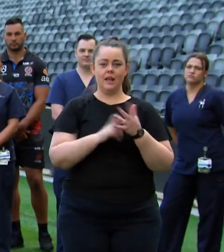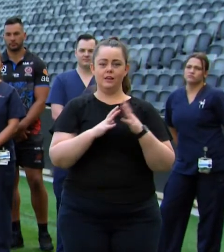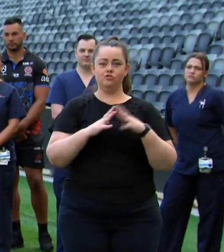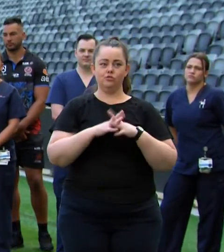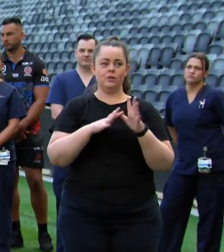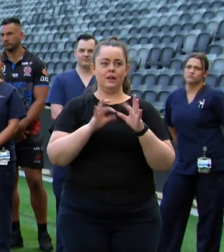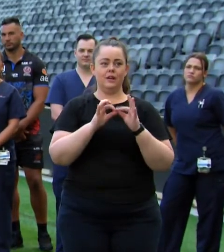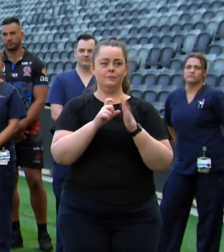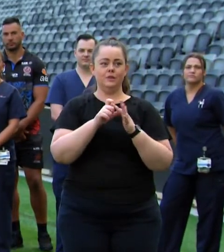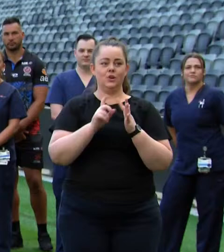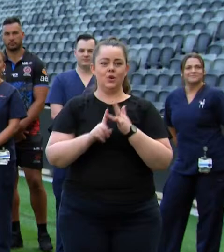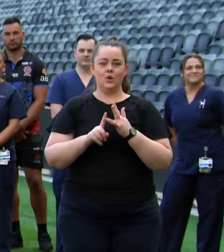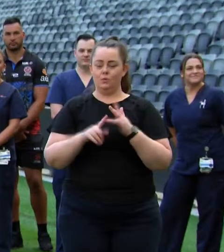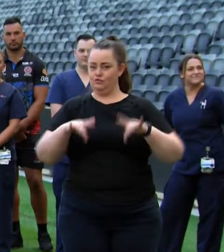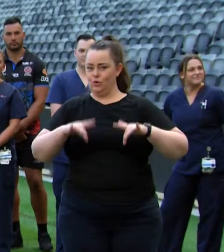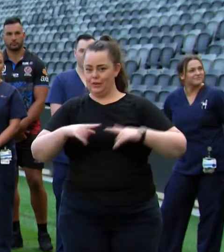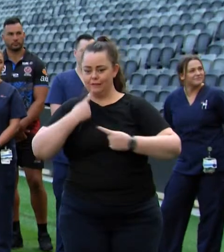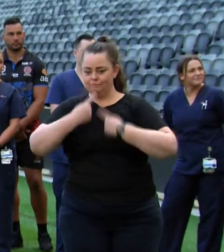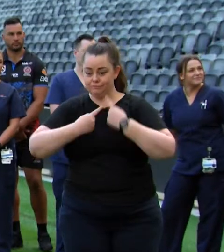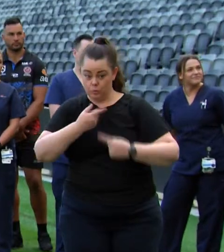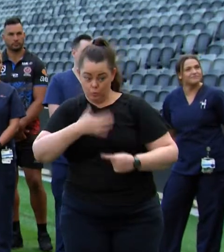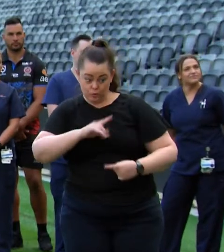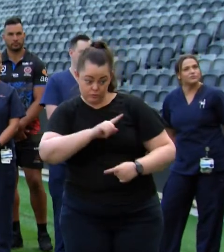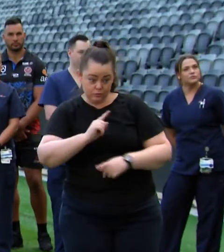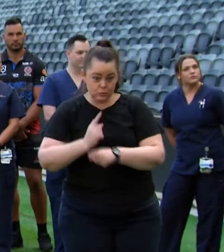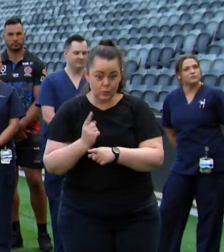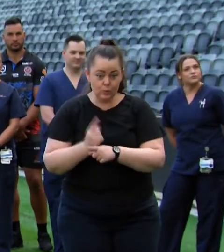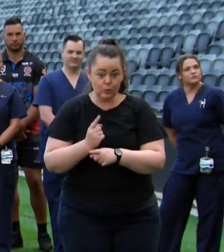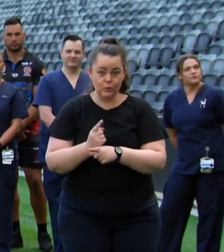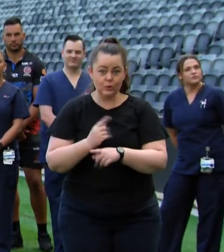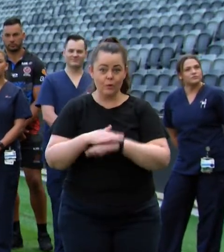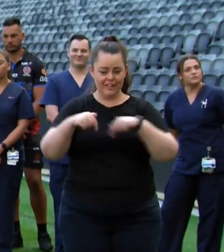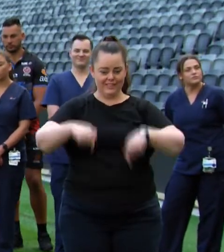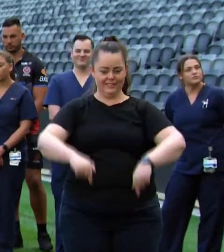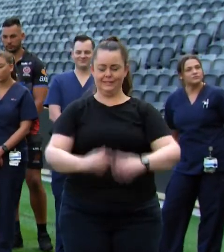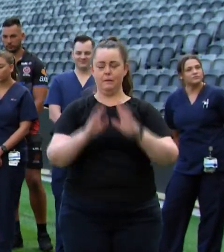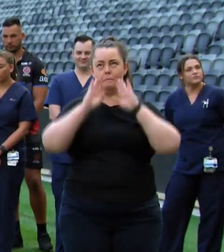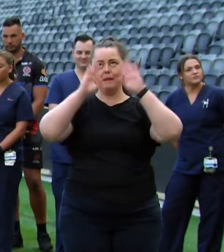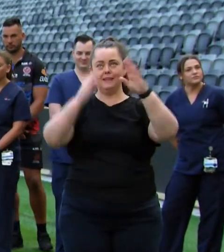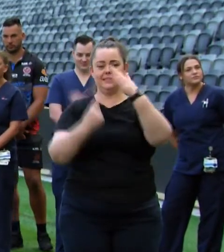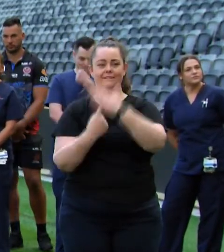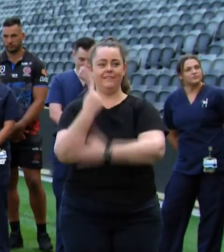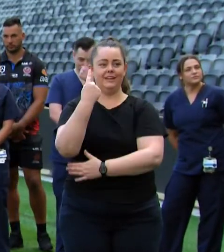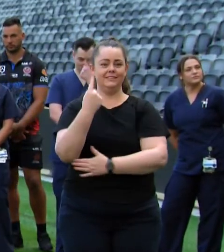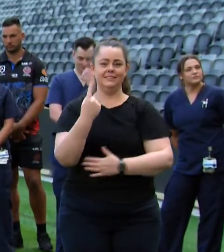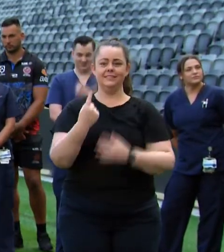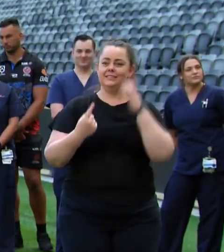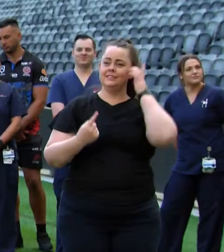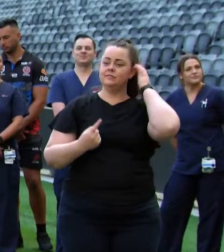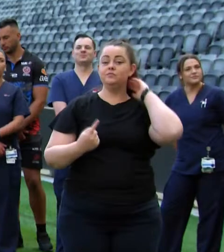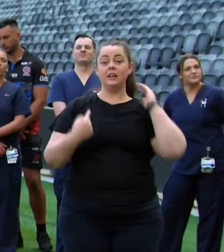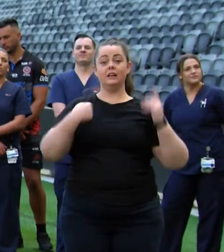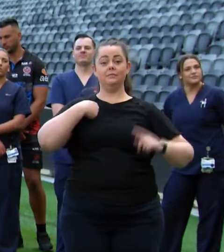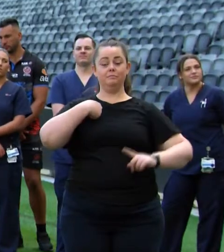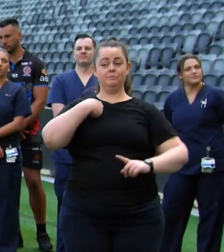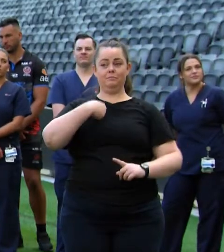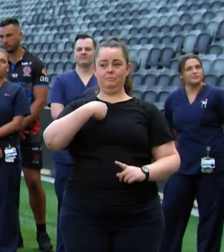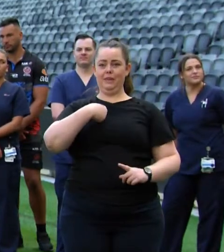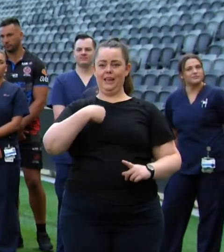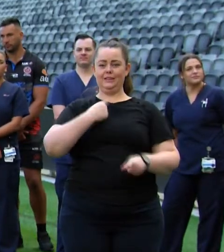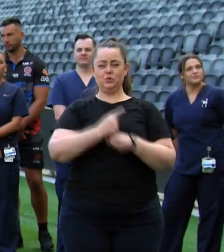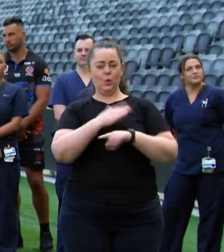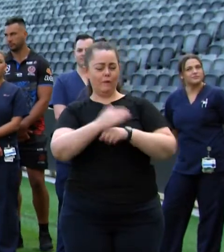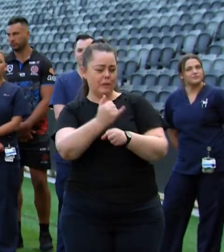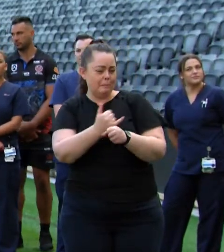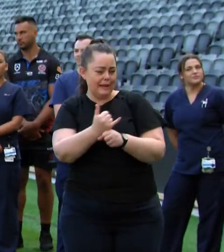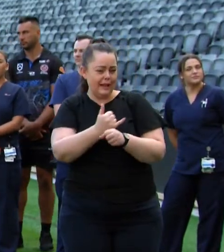so I'm just going to ask him whether he'd like to say a few words on behalf of this amazing event. And can I say, as on the medical side, don't forget